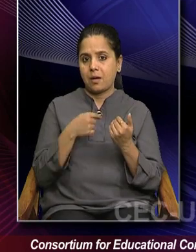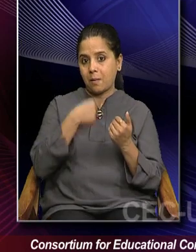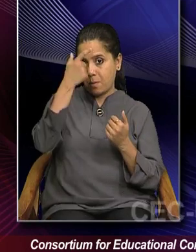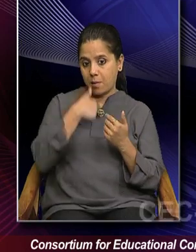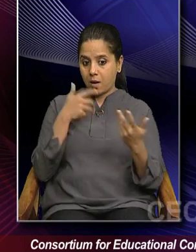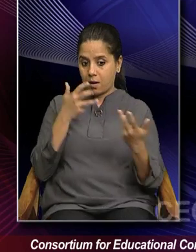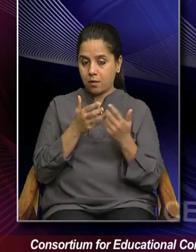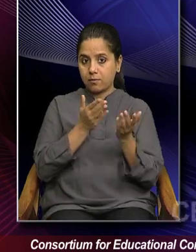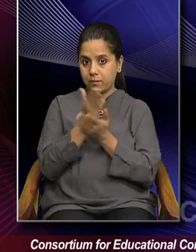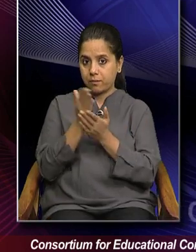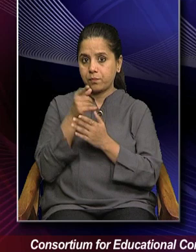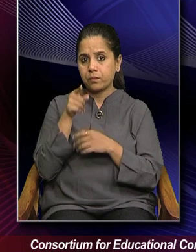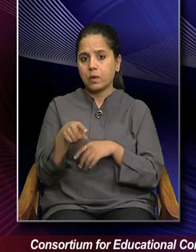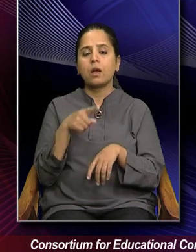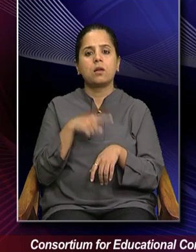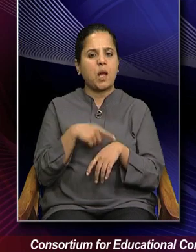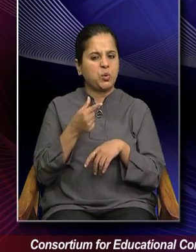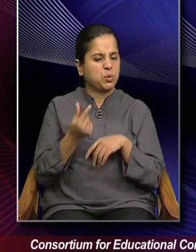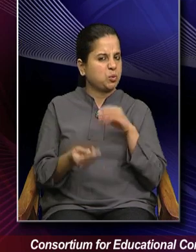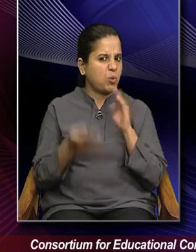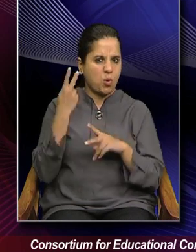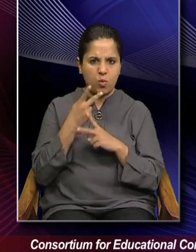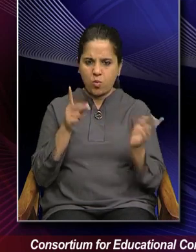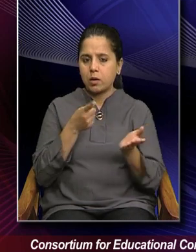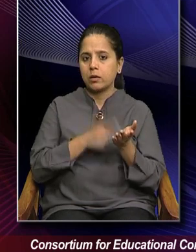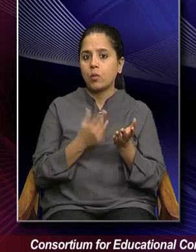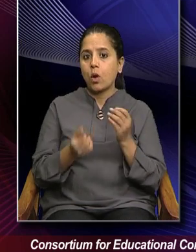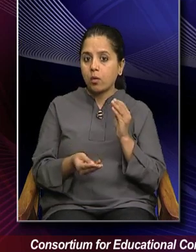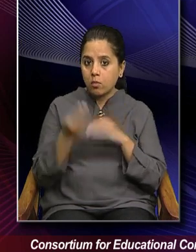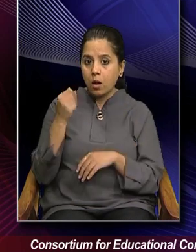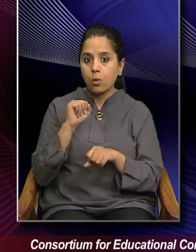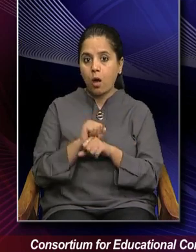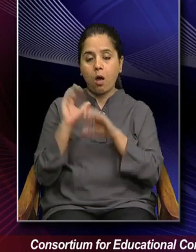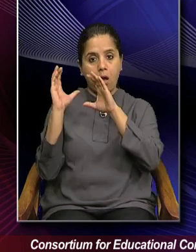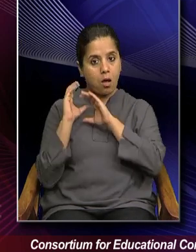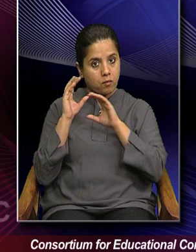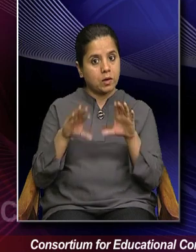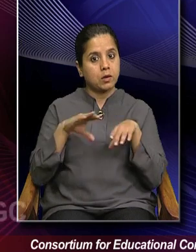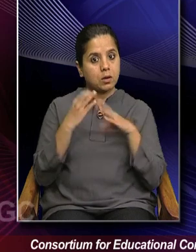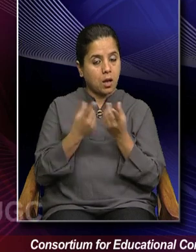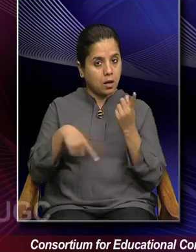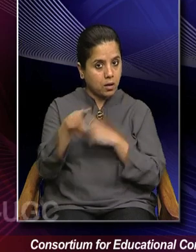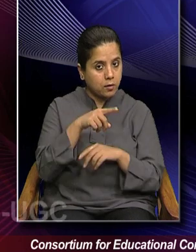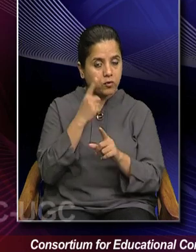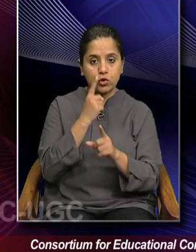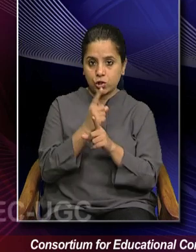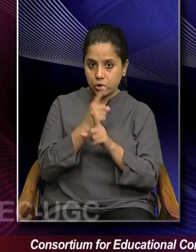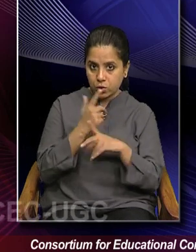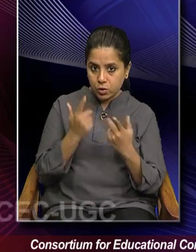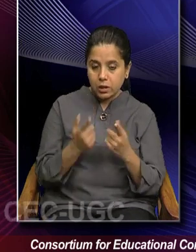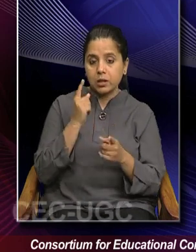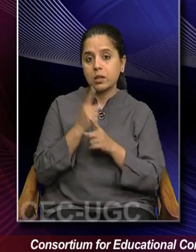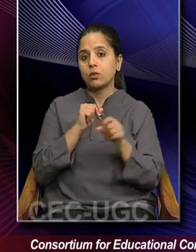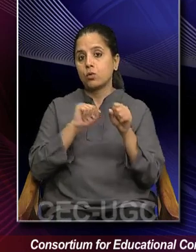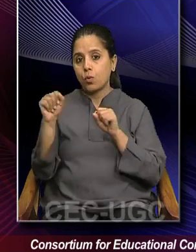personalization technique is very time consuming, demands an extra workload of the classroom, faculty,